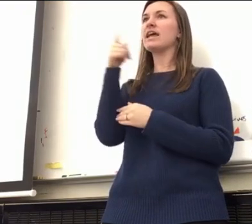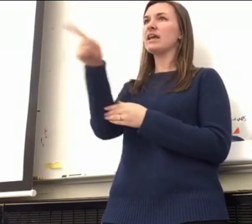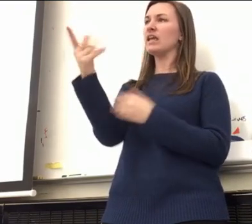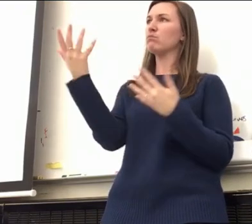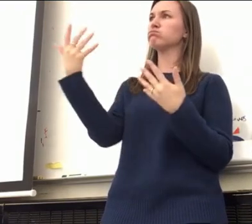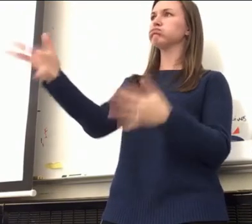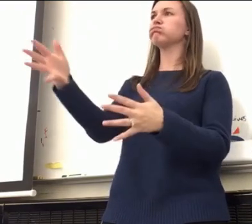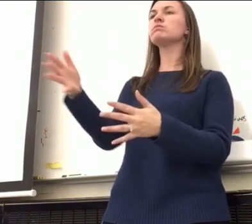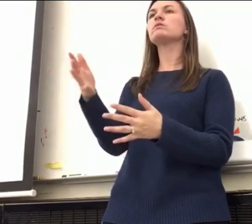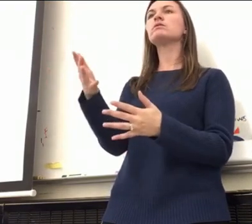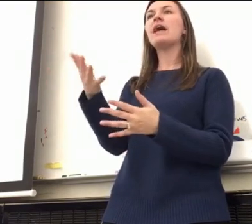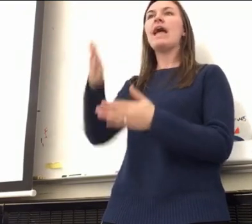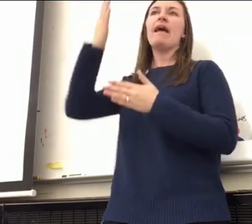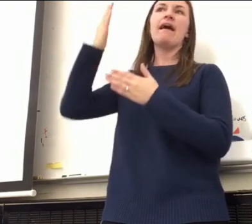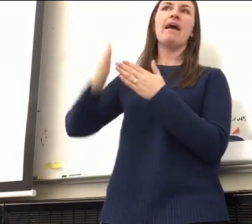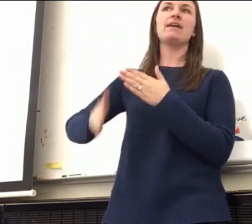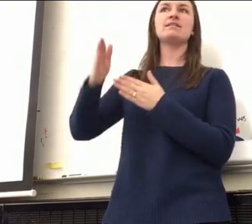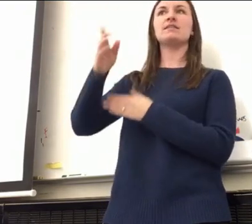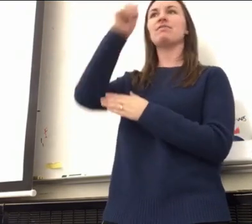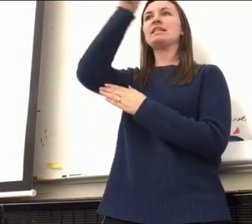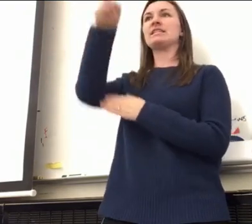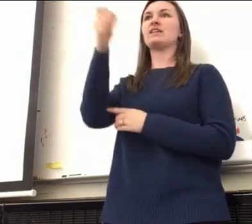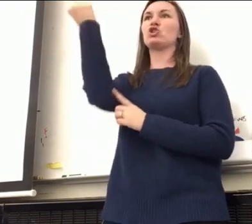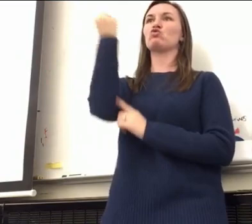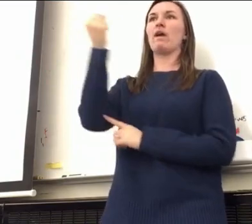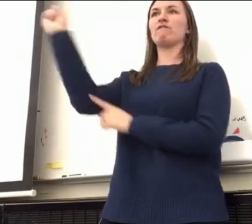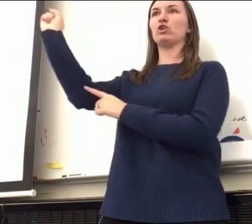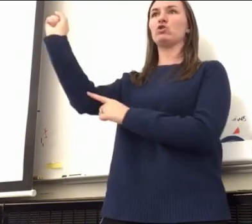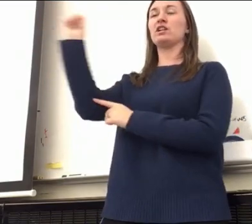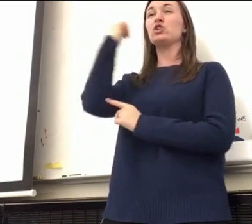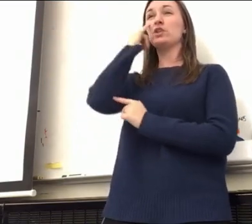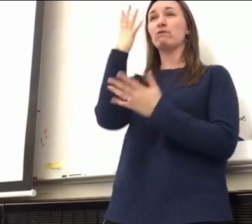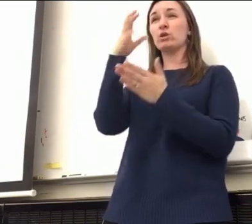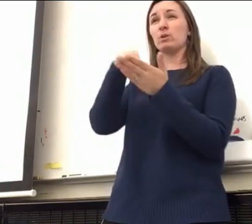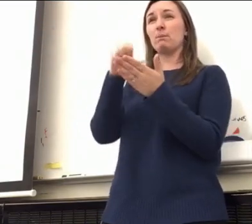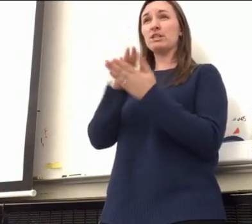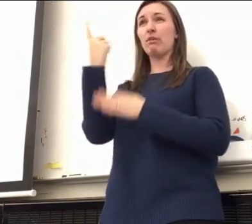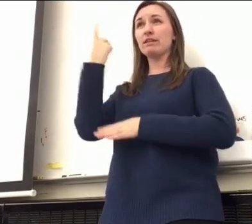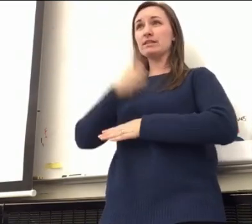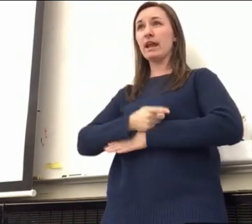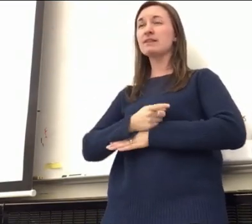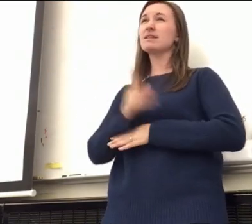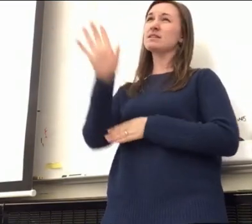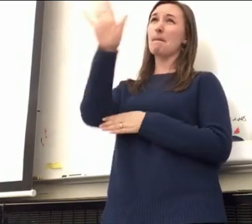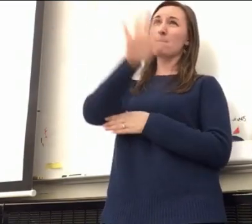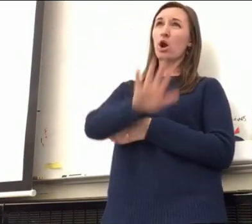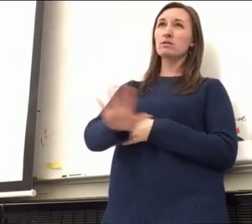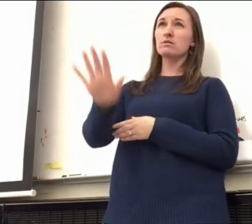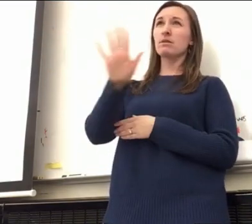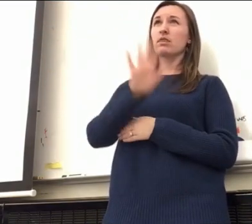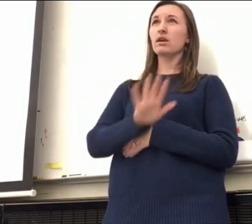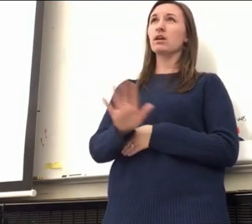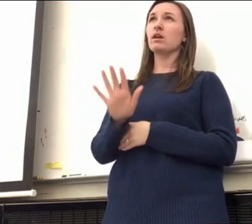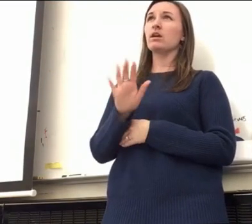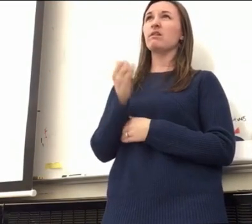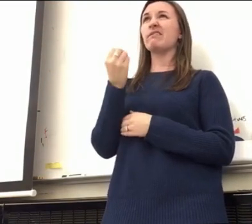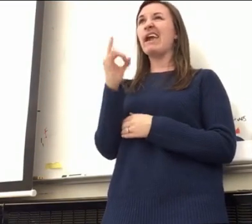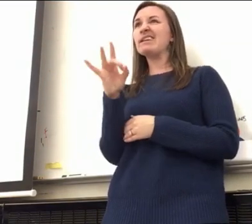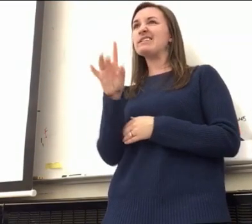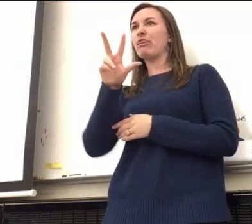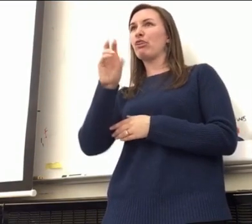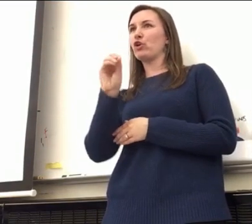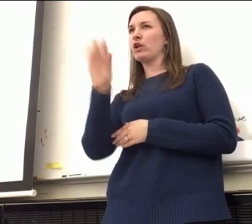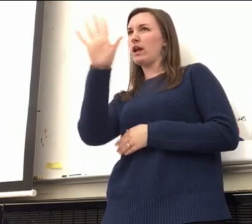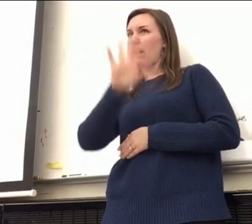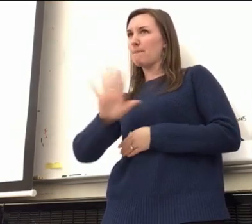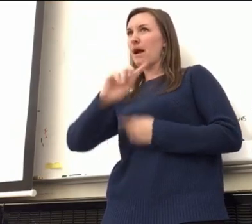Texas Revolution. If you want to put next to the Texas Revolution the dates, it's approximately